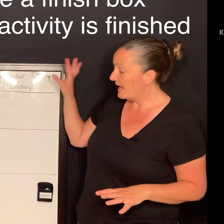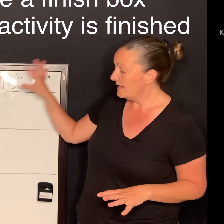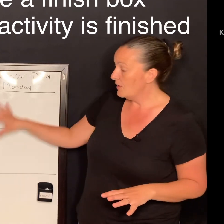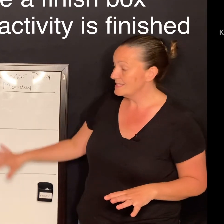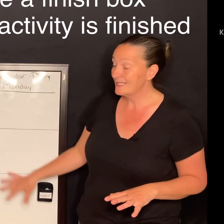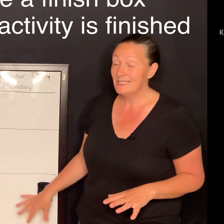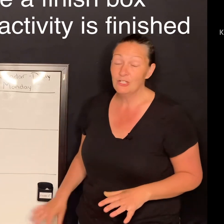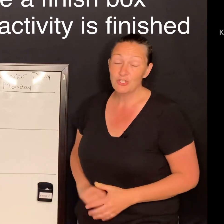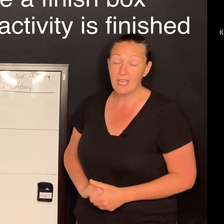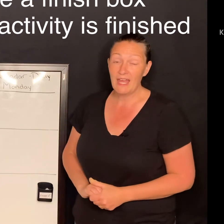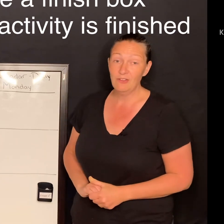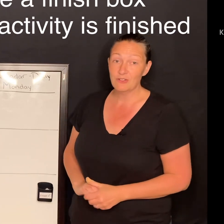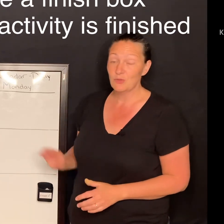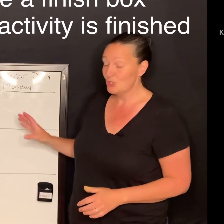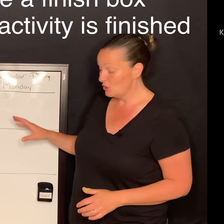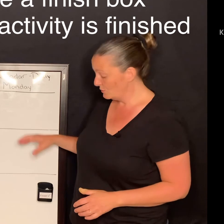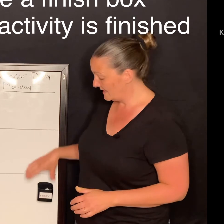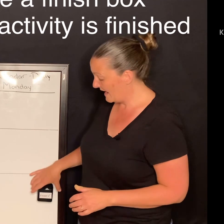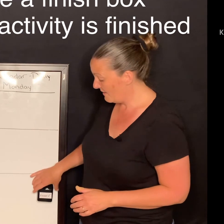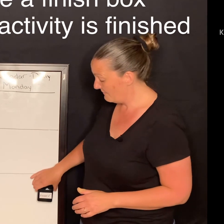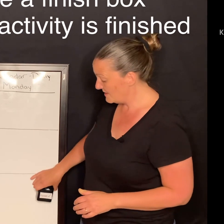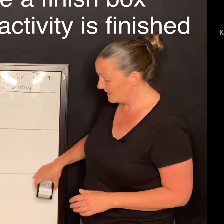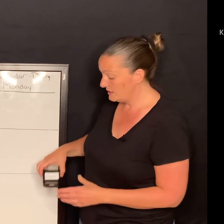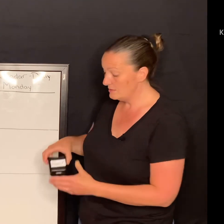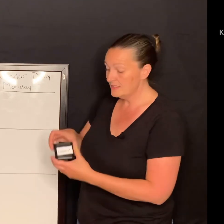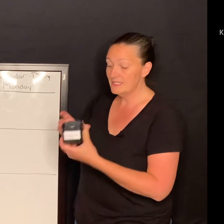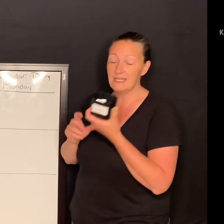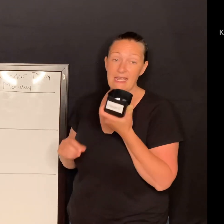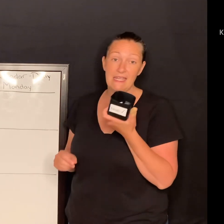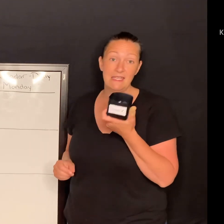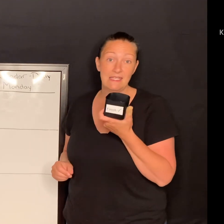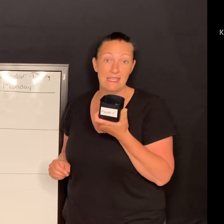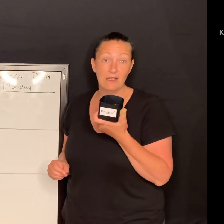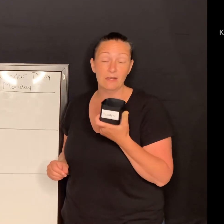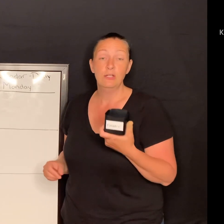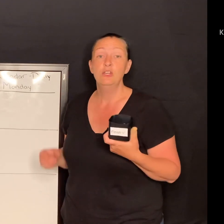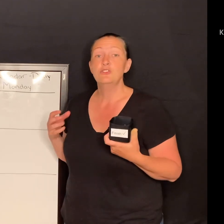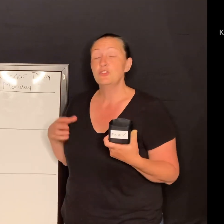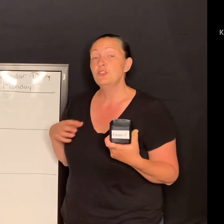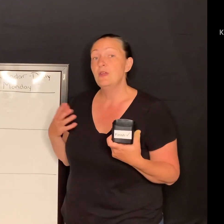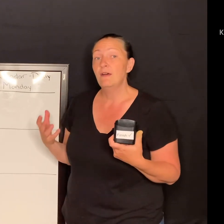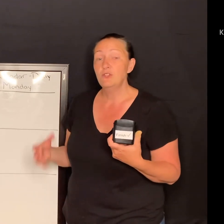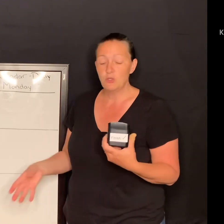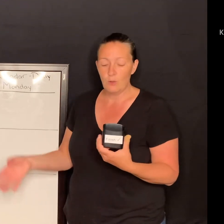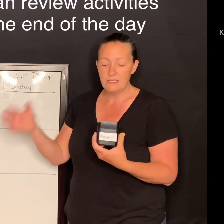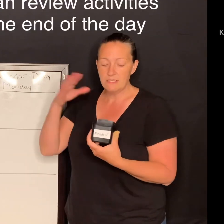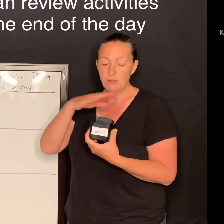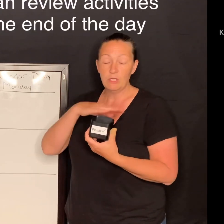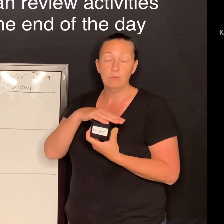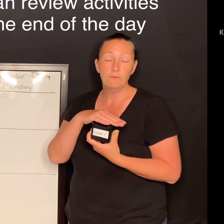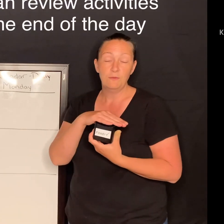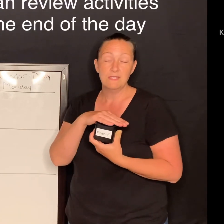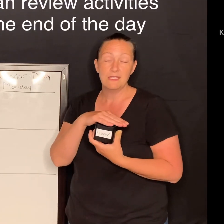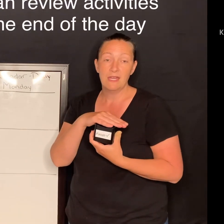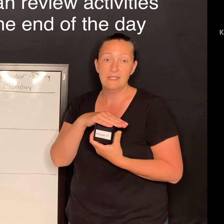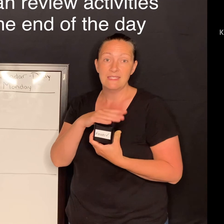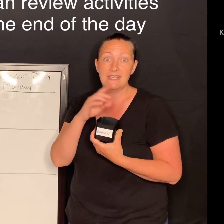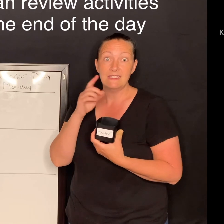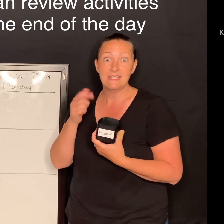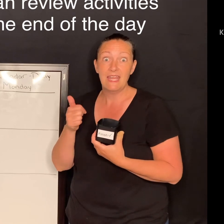has cleared your calendar, so it shows that everything you did today is here. So you now have the choice. You can review the sign and say, today, do